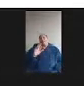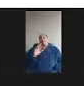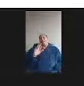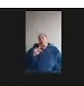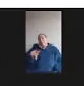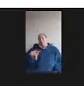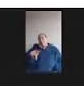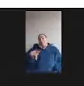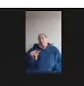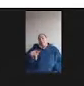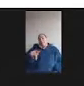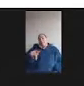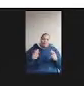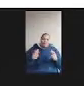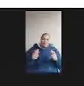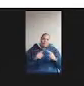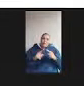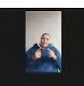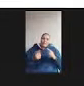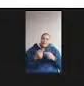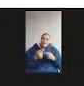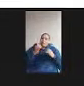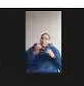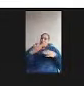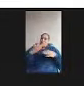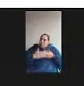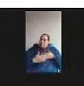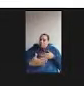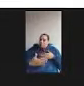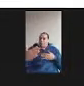governance. Right from the onset,